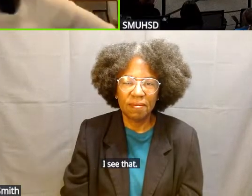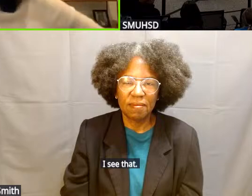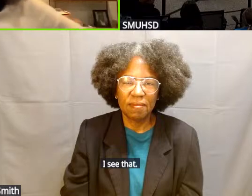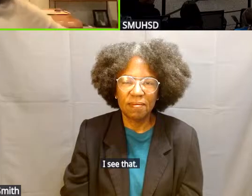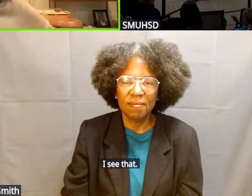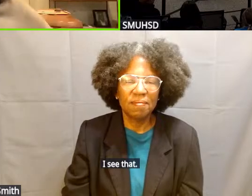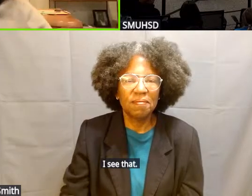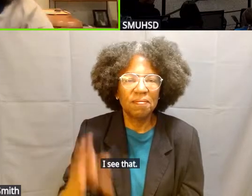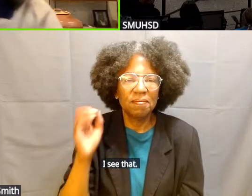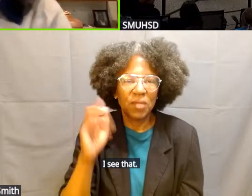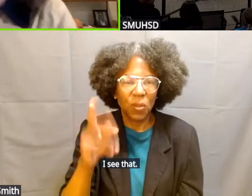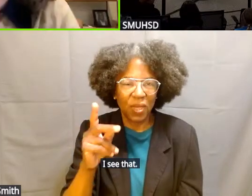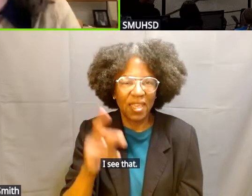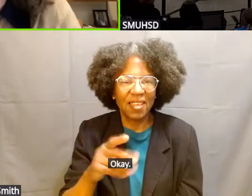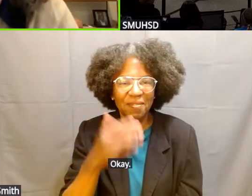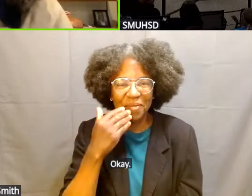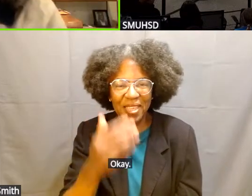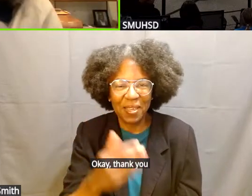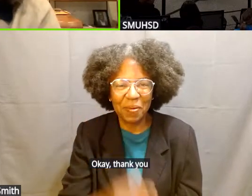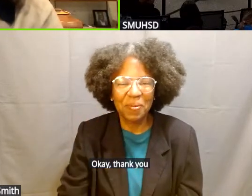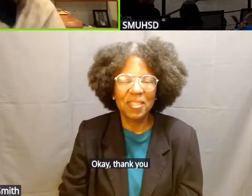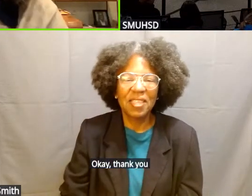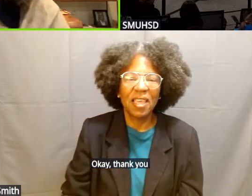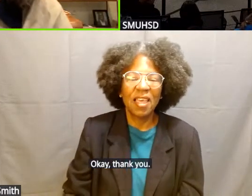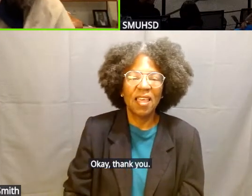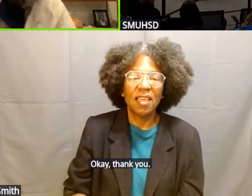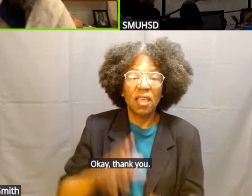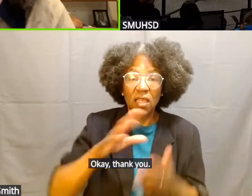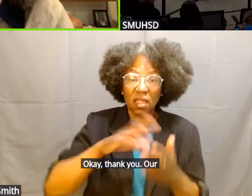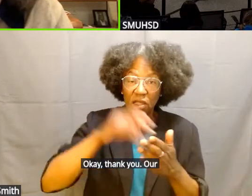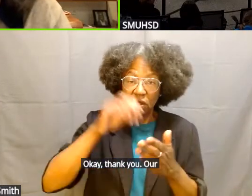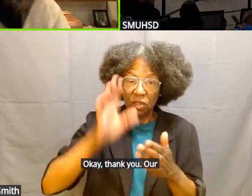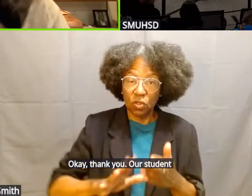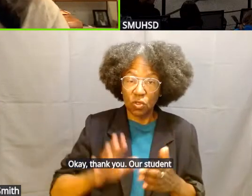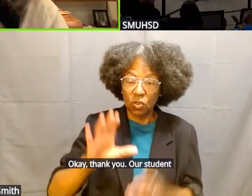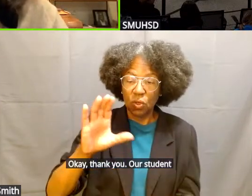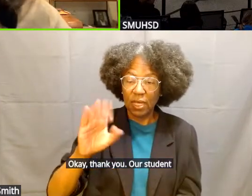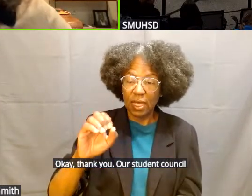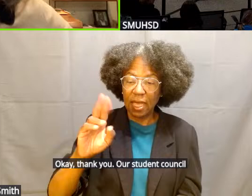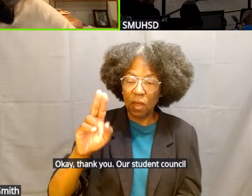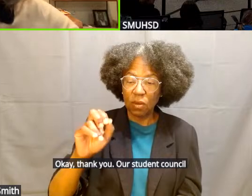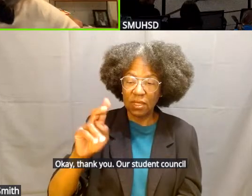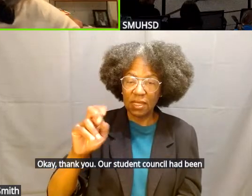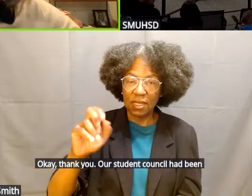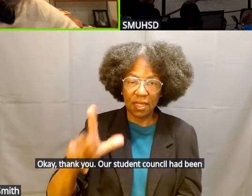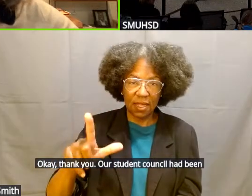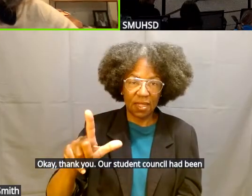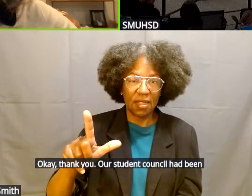Okay, thank you. Our student council had been